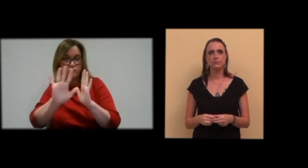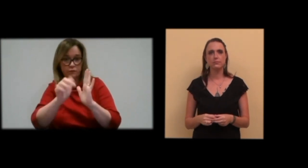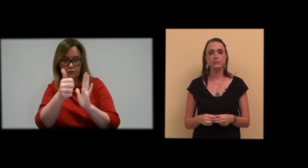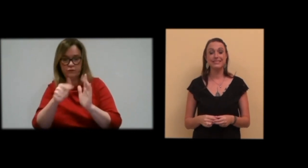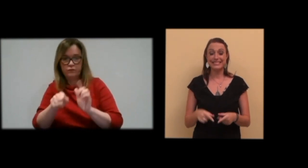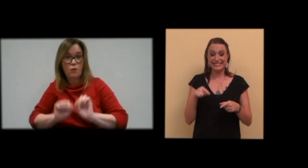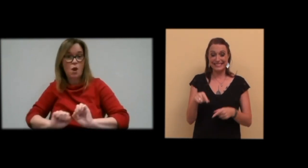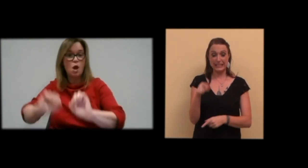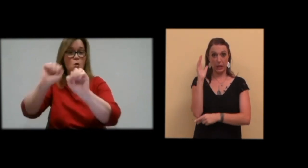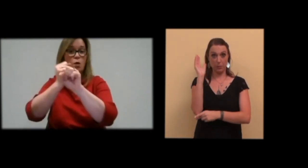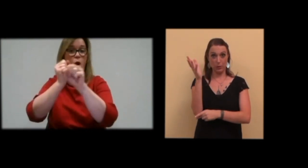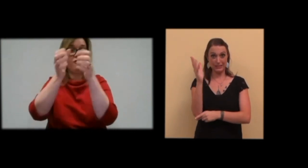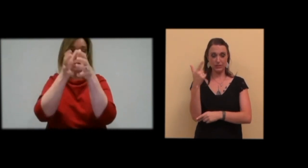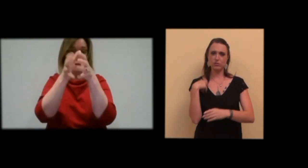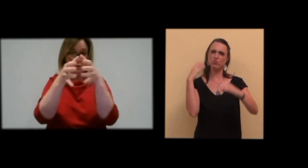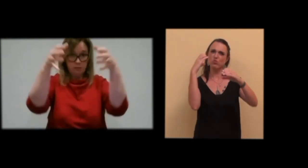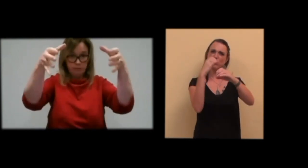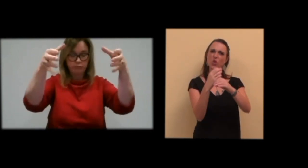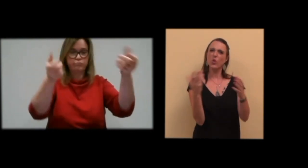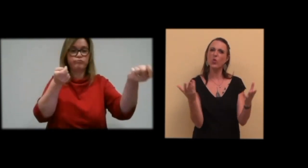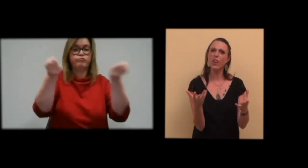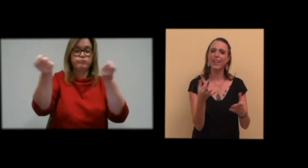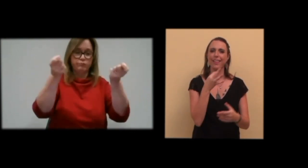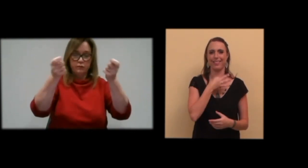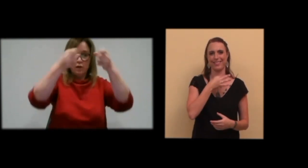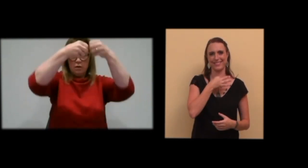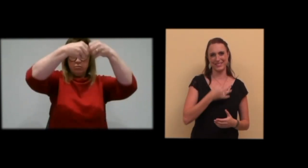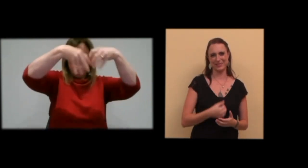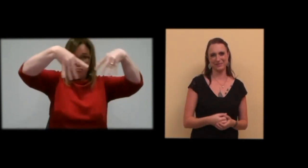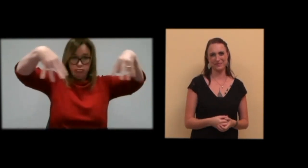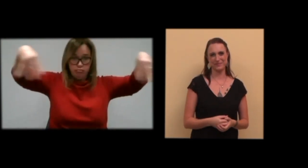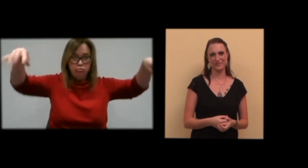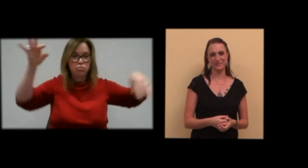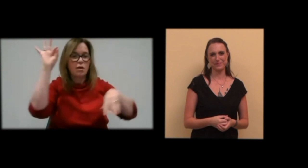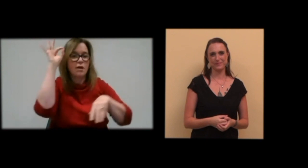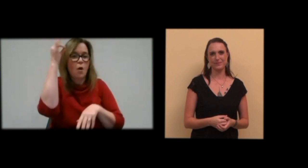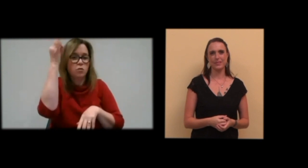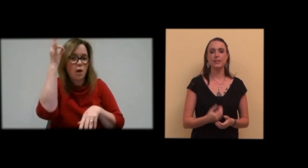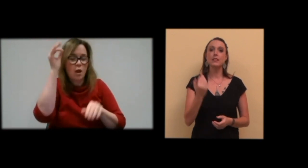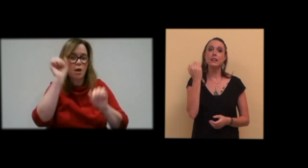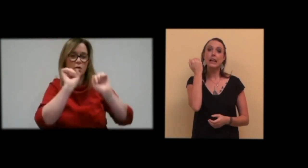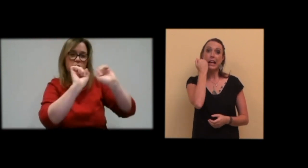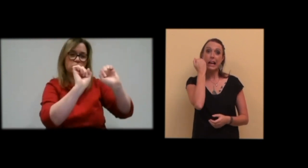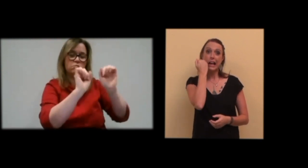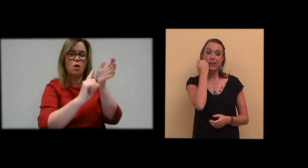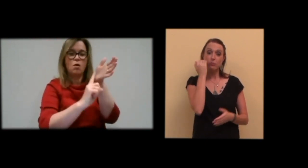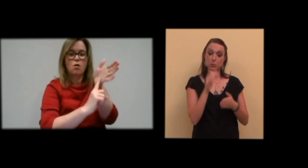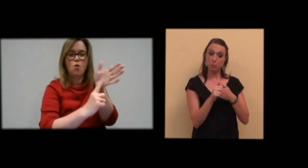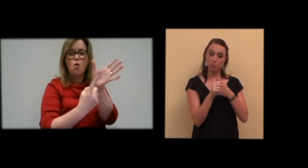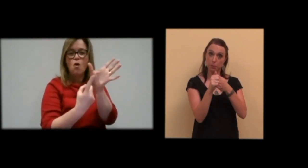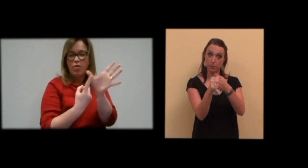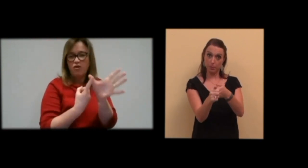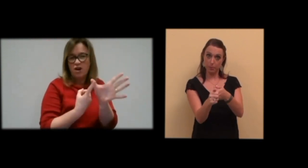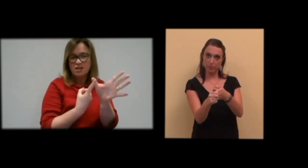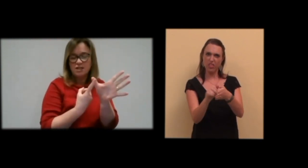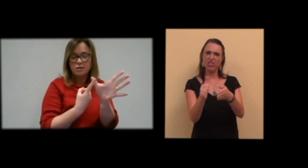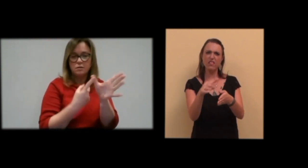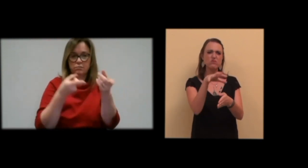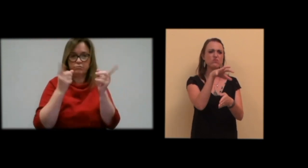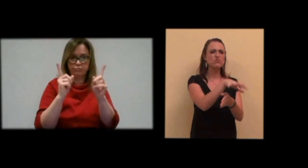laws. So for this presentation tonight, I'm going to focus on England. So we have the